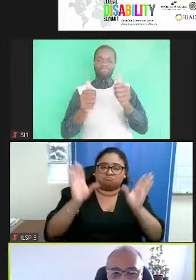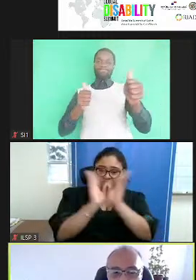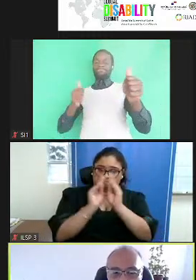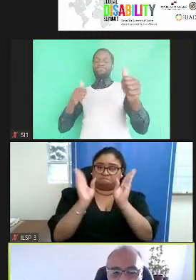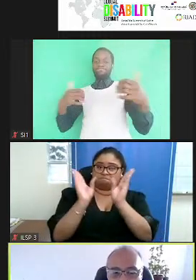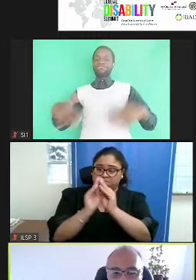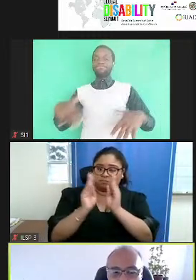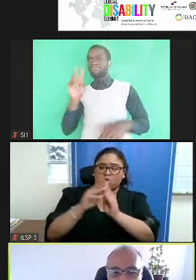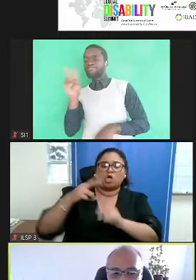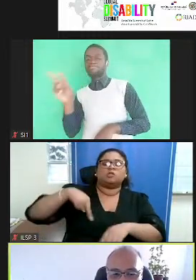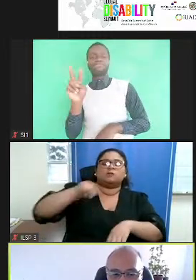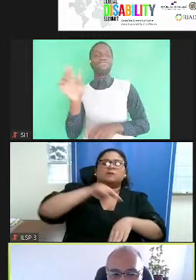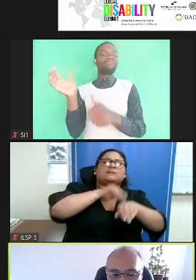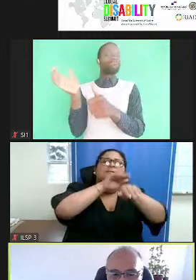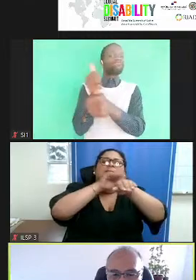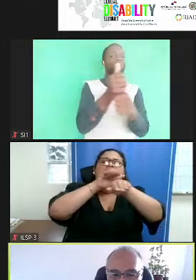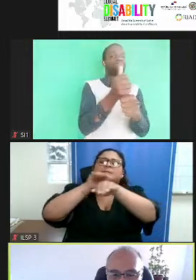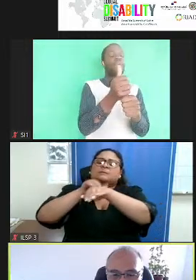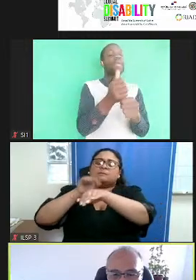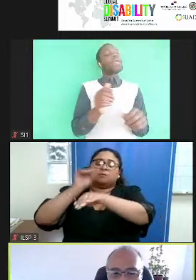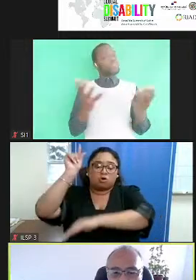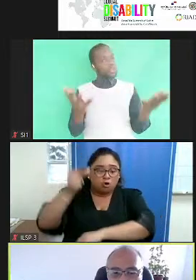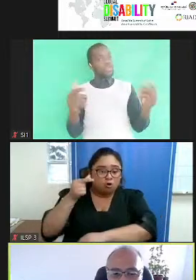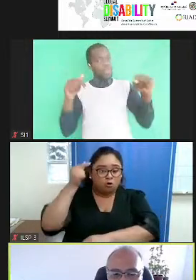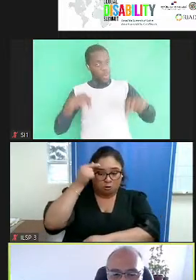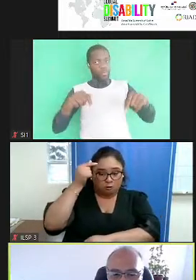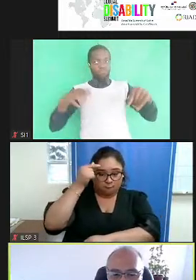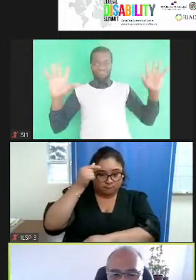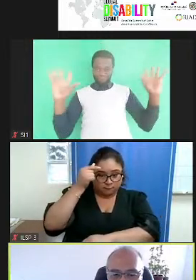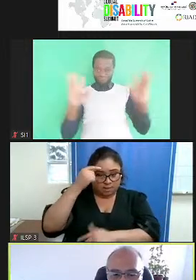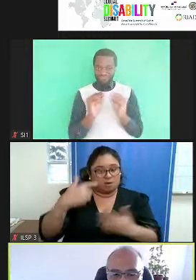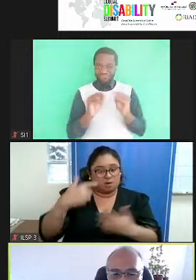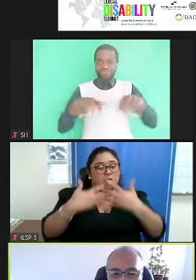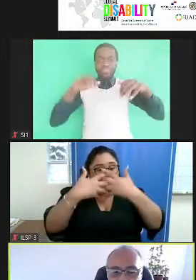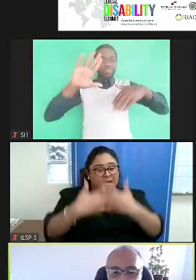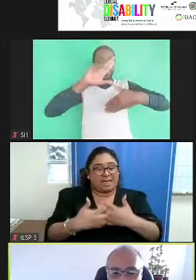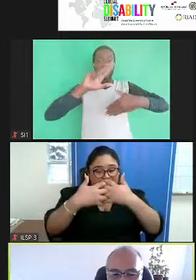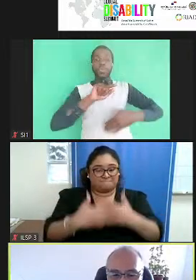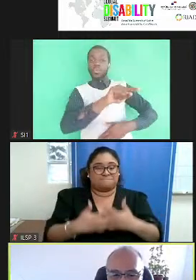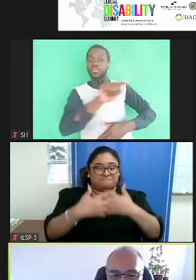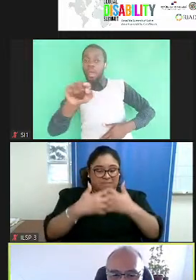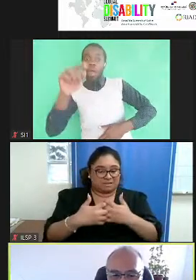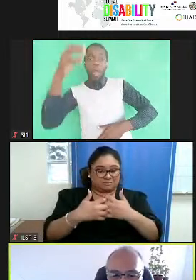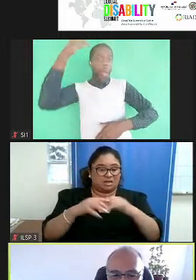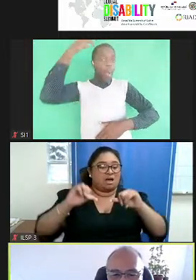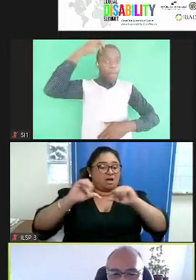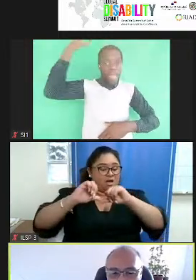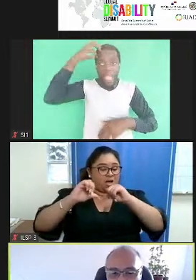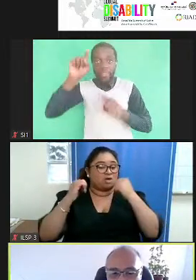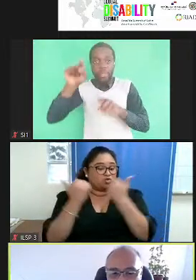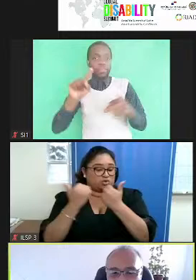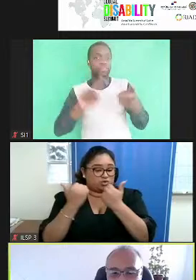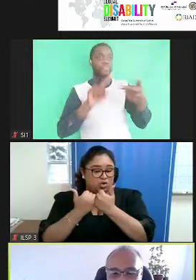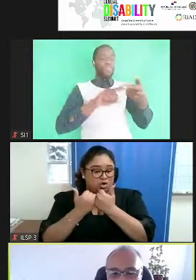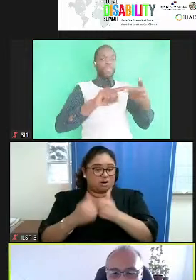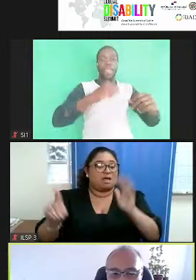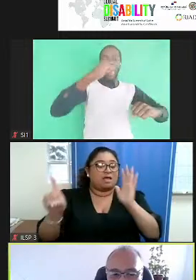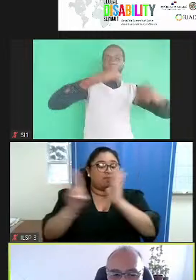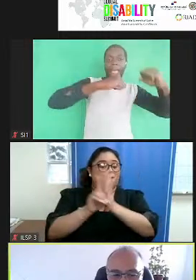today in this summit we call on the states governments companies